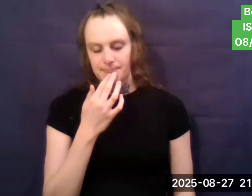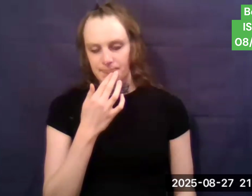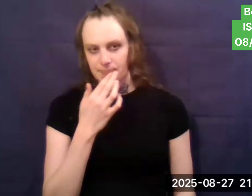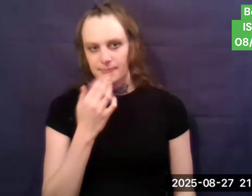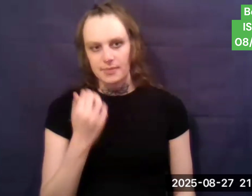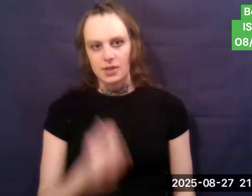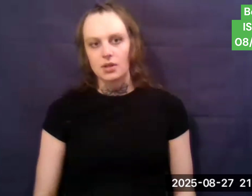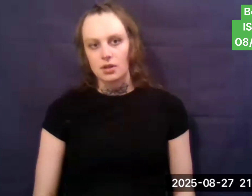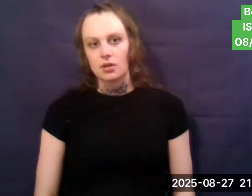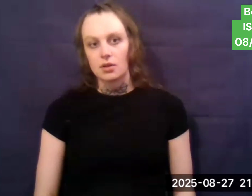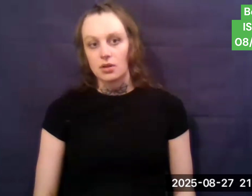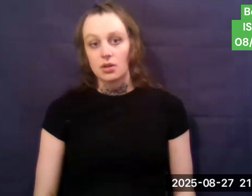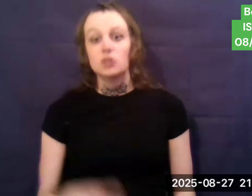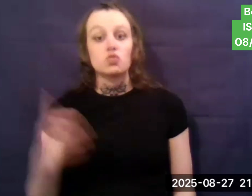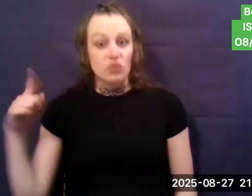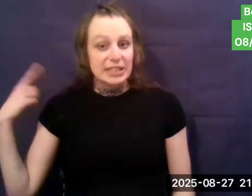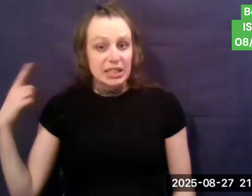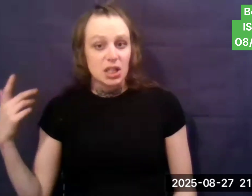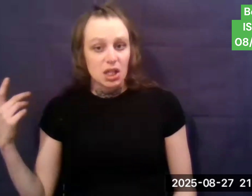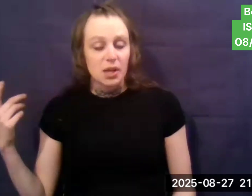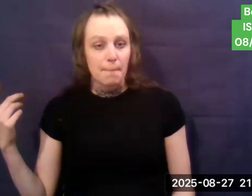it's so crazy to me because I was one of the most